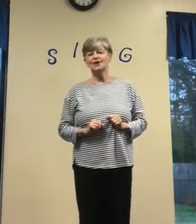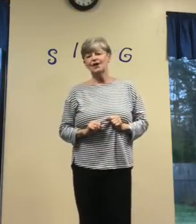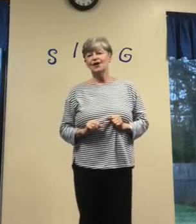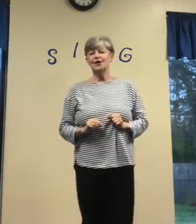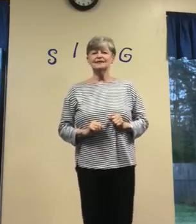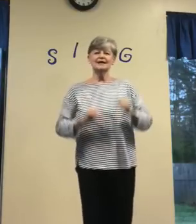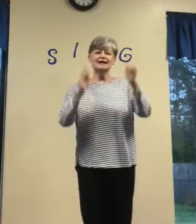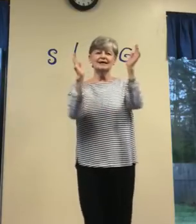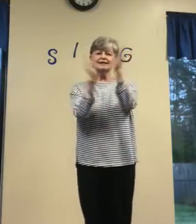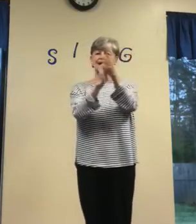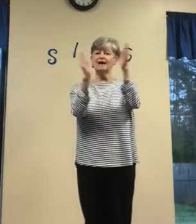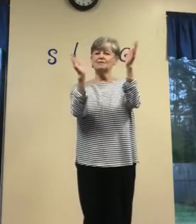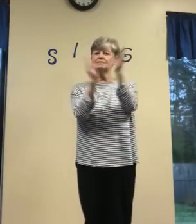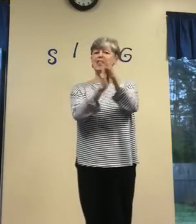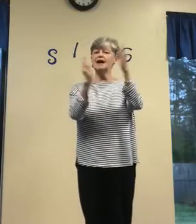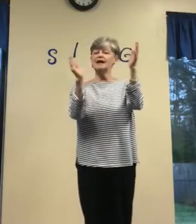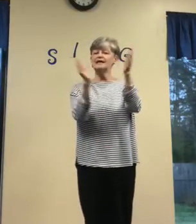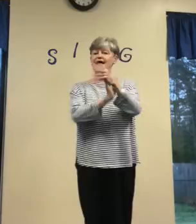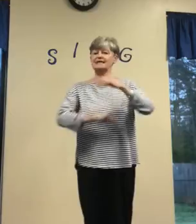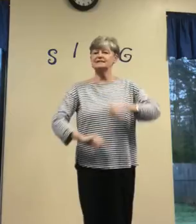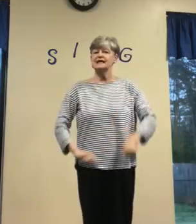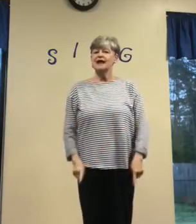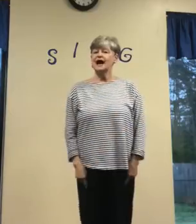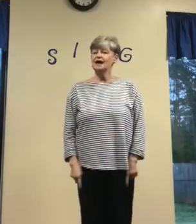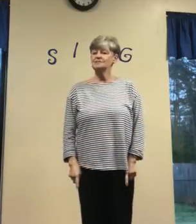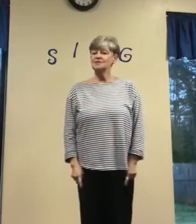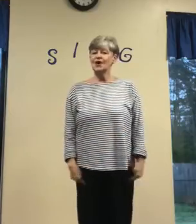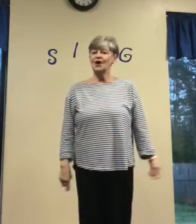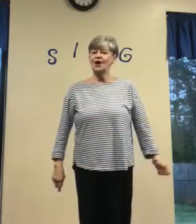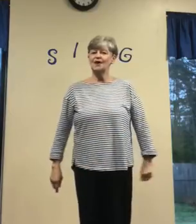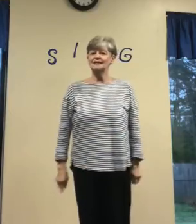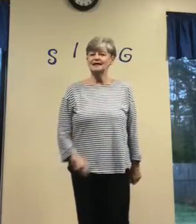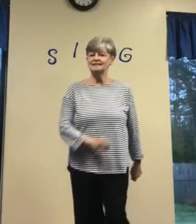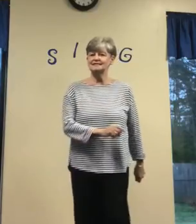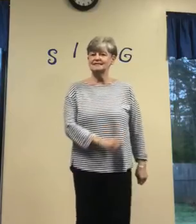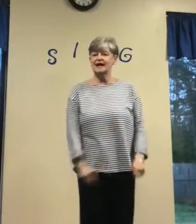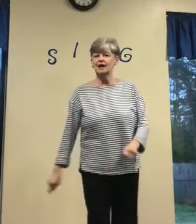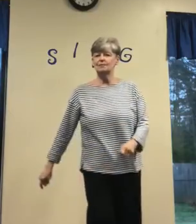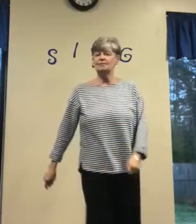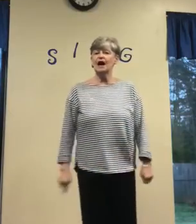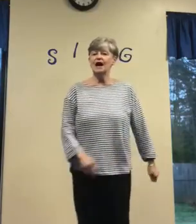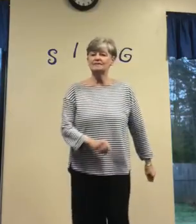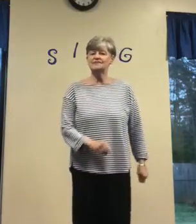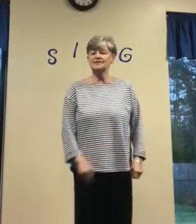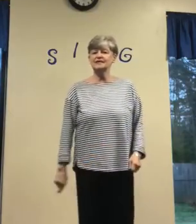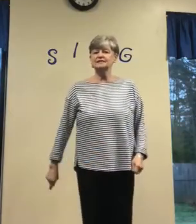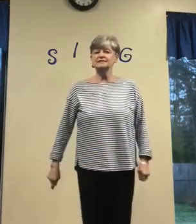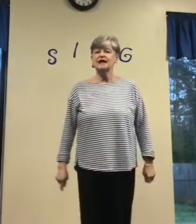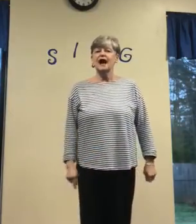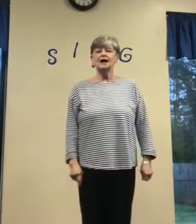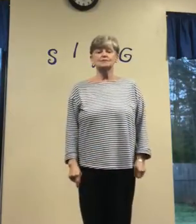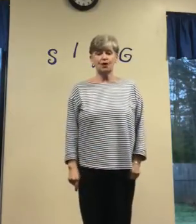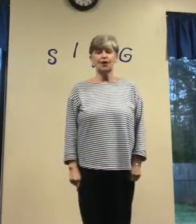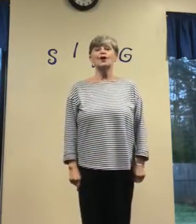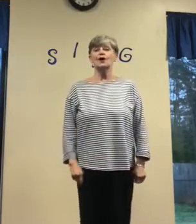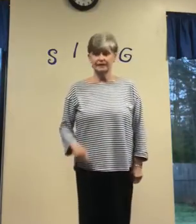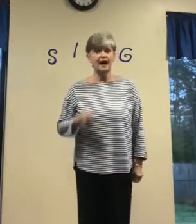gonna clap my hands. I'm gonna snap my feet. I'm gonna